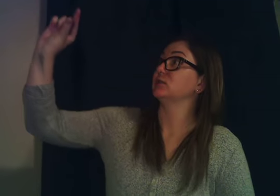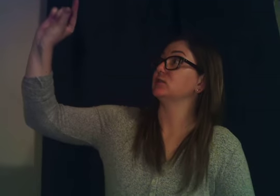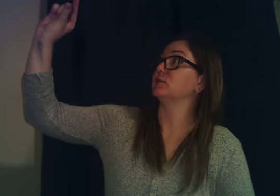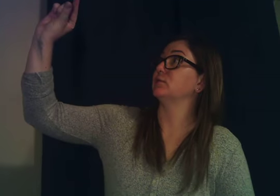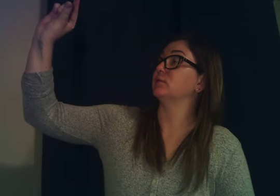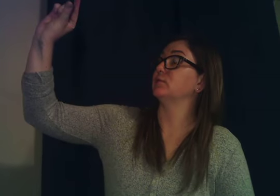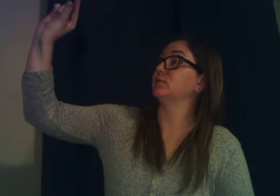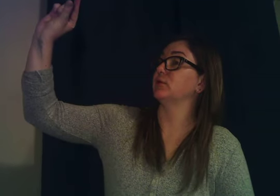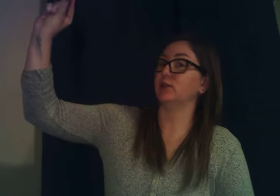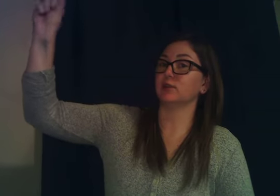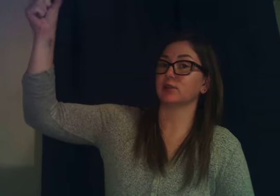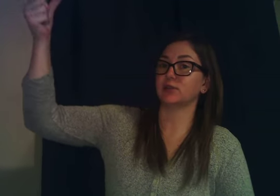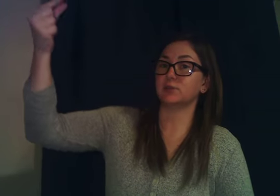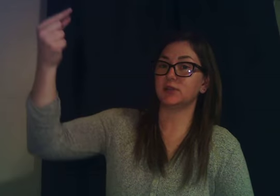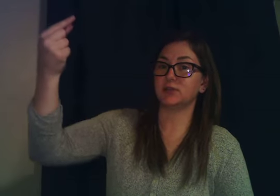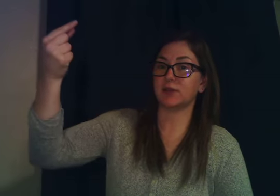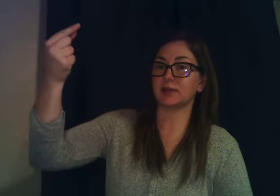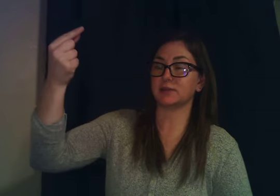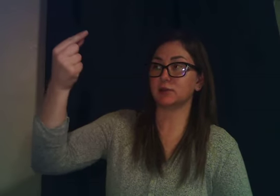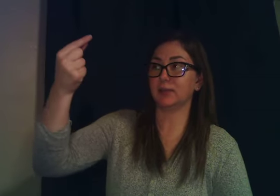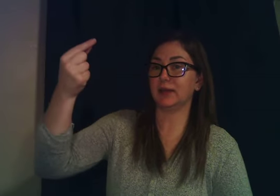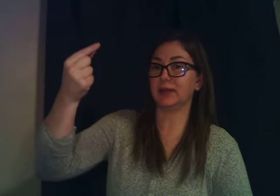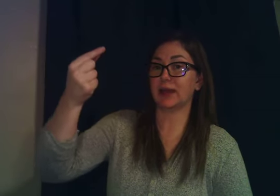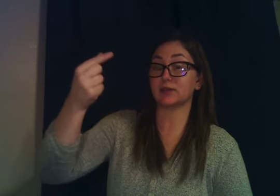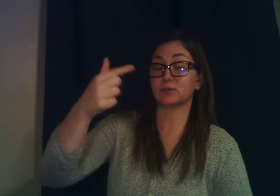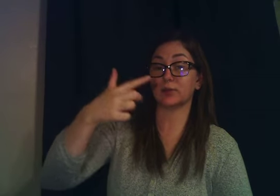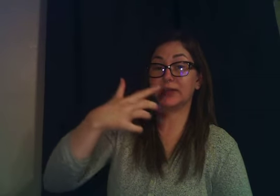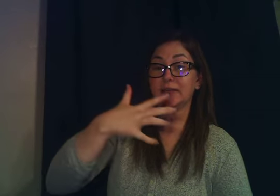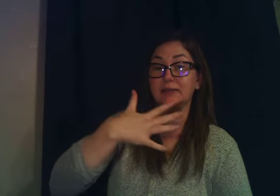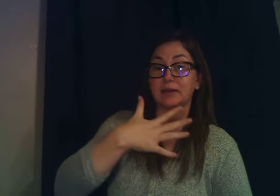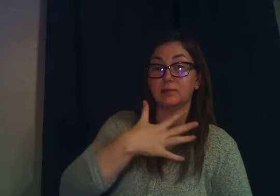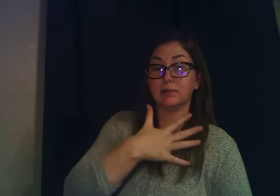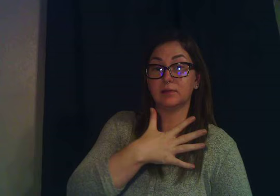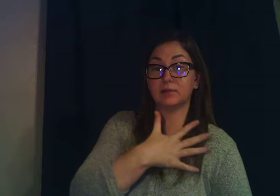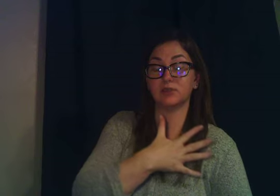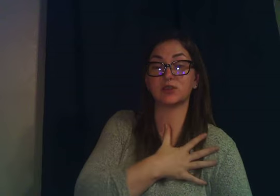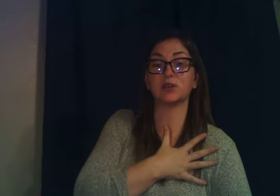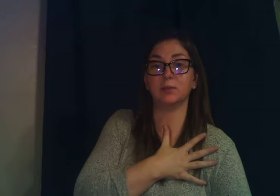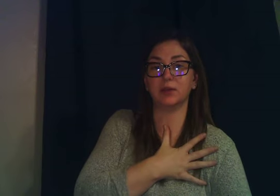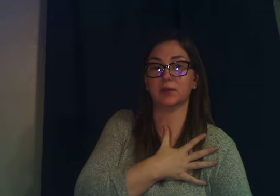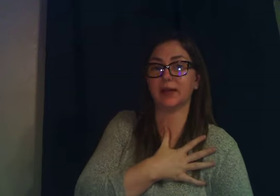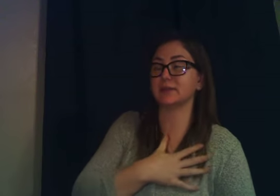So you're going to twist your hand a little bit and as you're bringing it down, just open your hand.